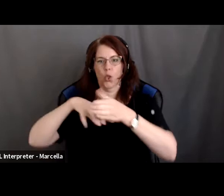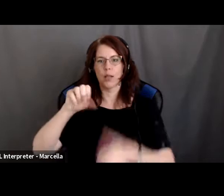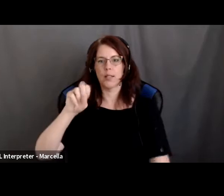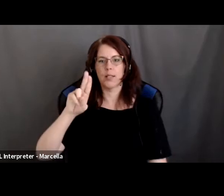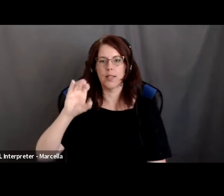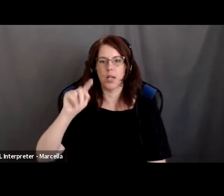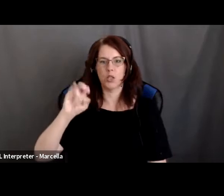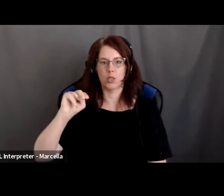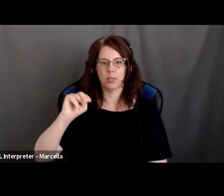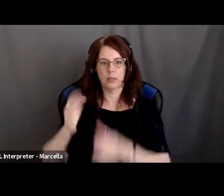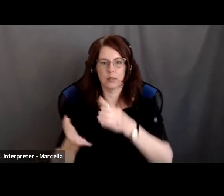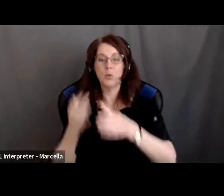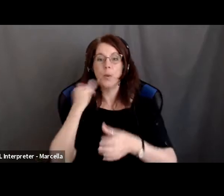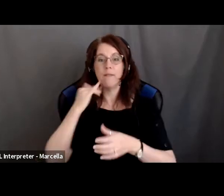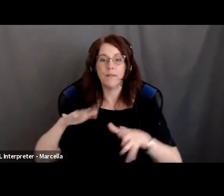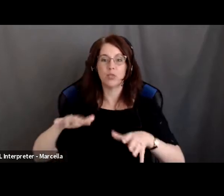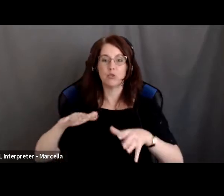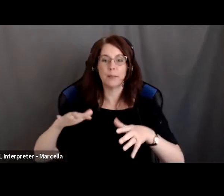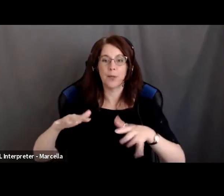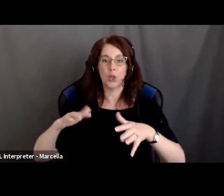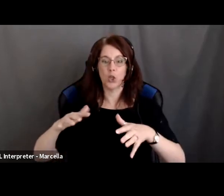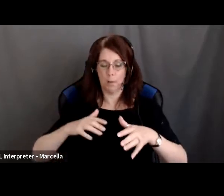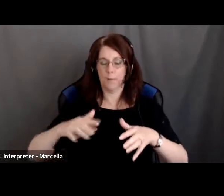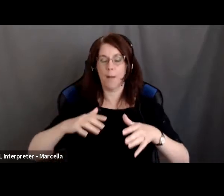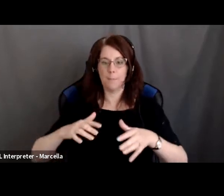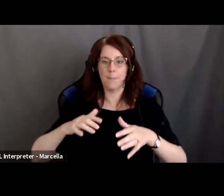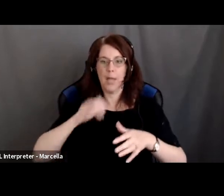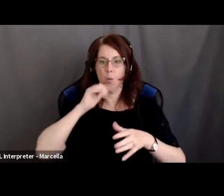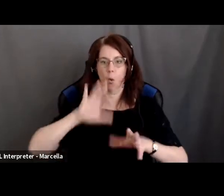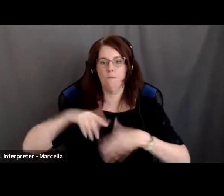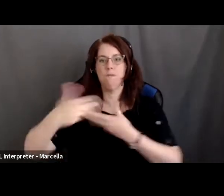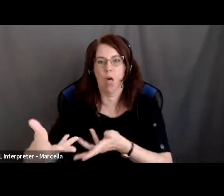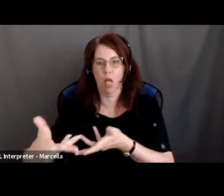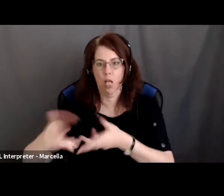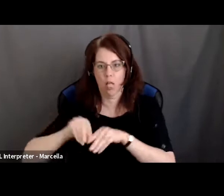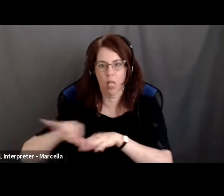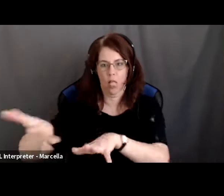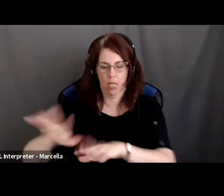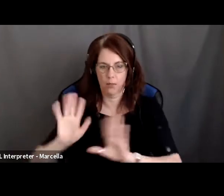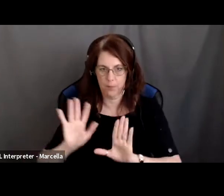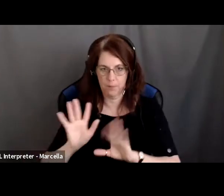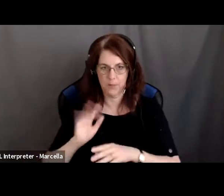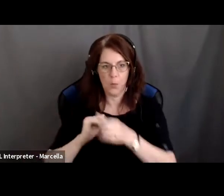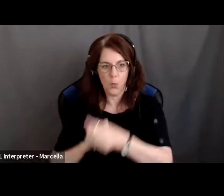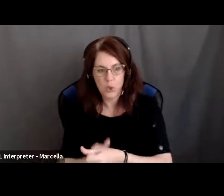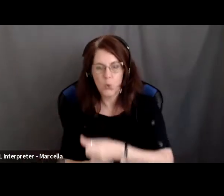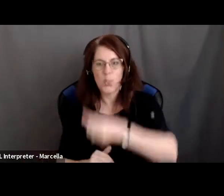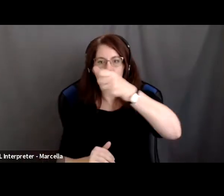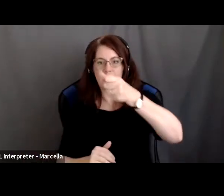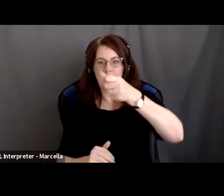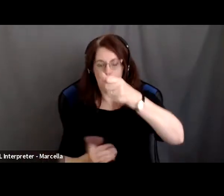if you maybe have a tremor and you hit the cup, it won't knock it over. But when you lift it up